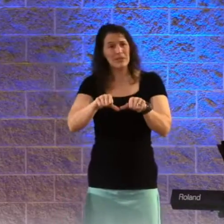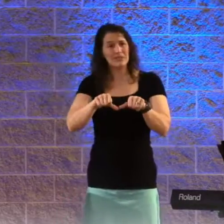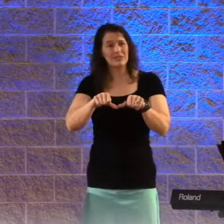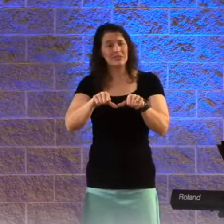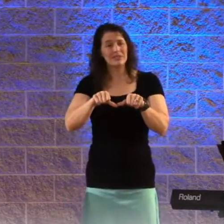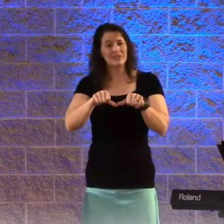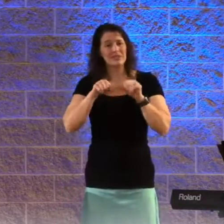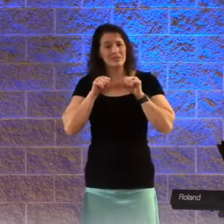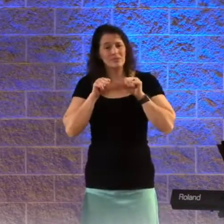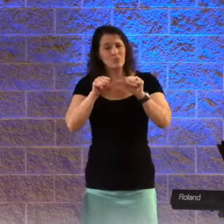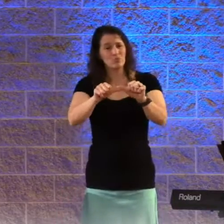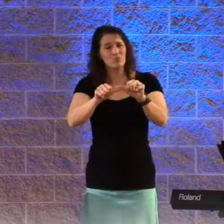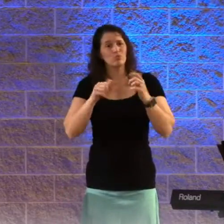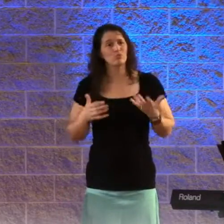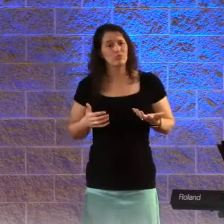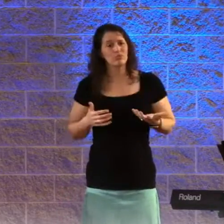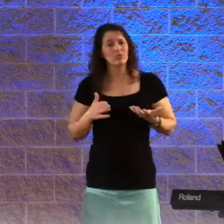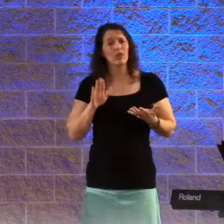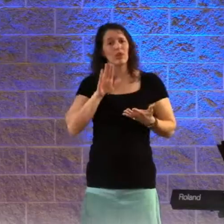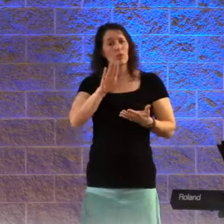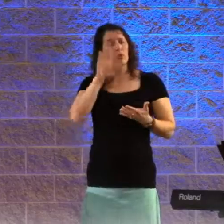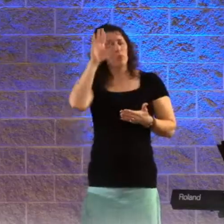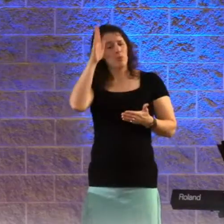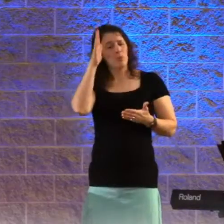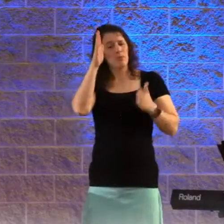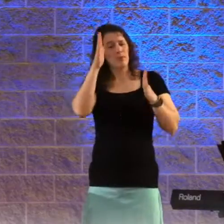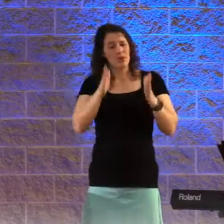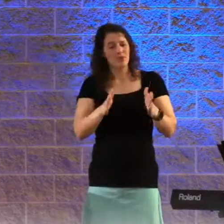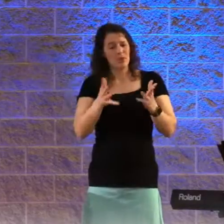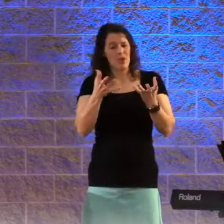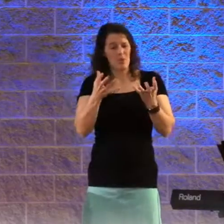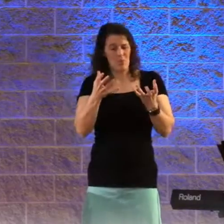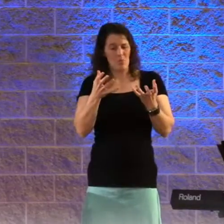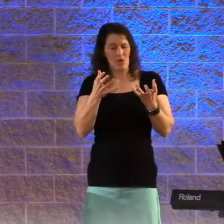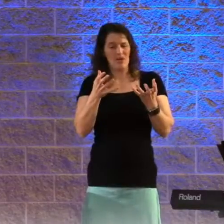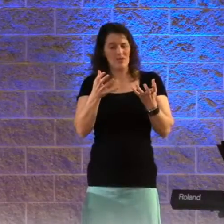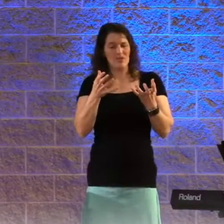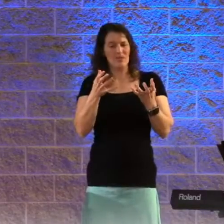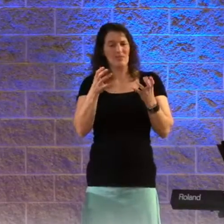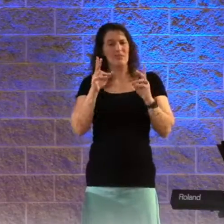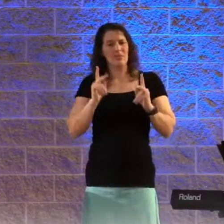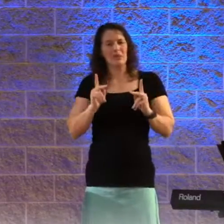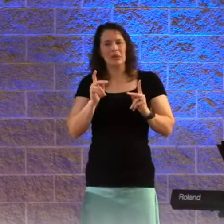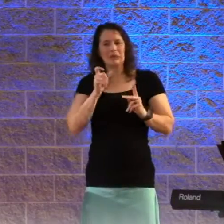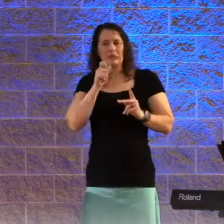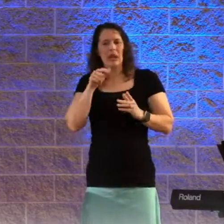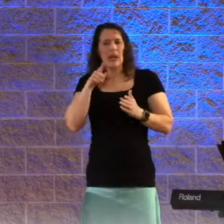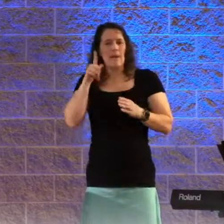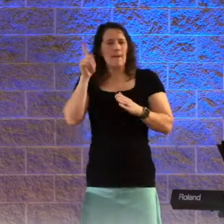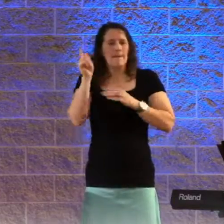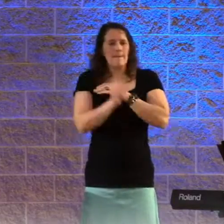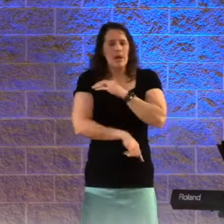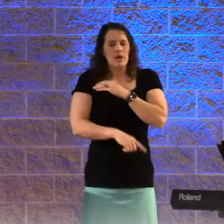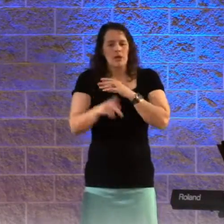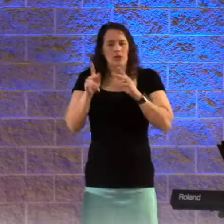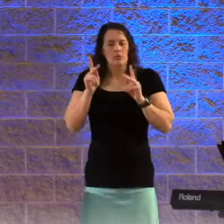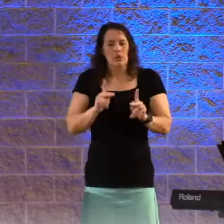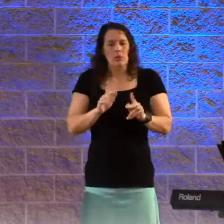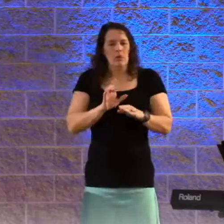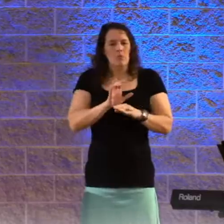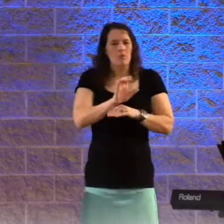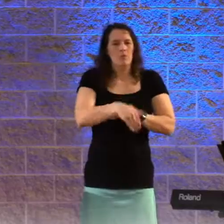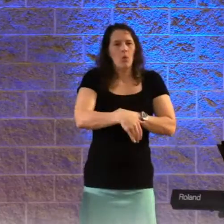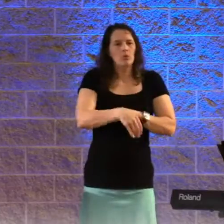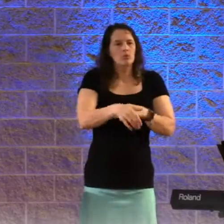permanence. As your pastor, I want to be among those who do not punish those who had divorce